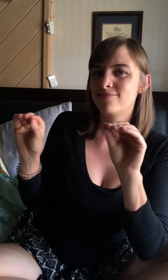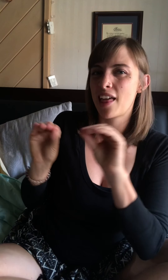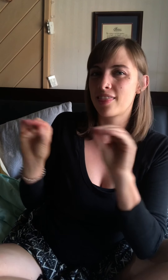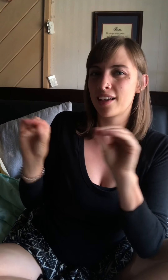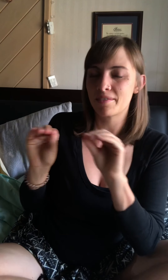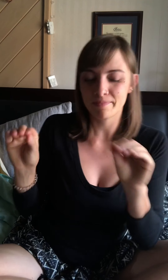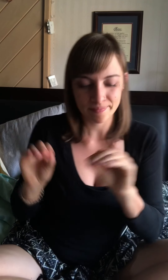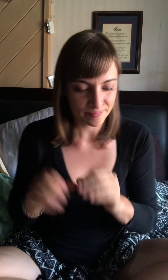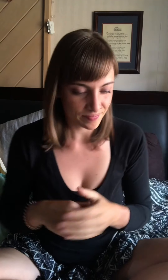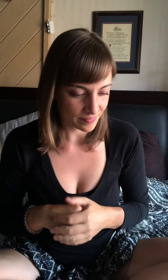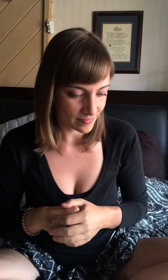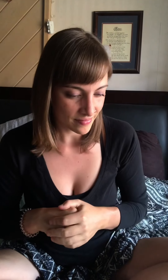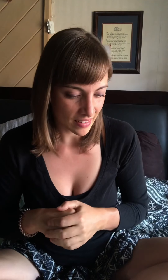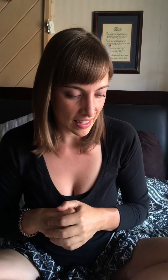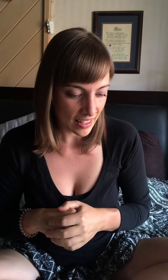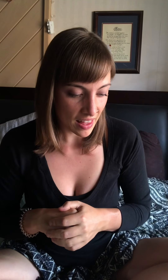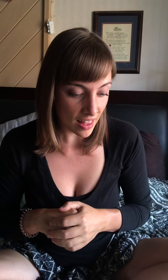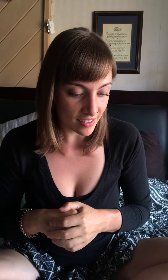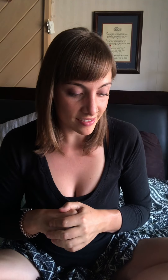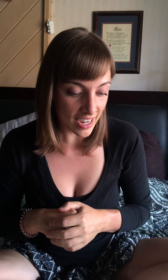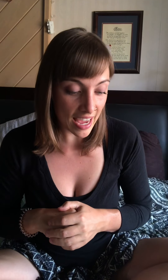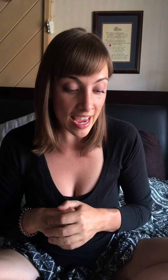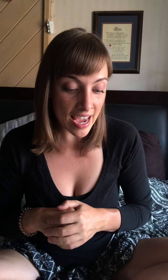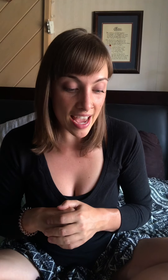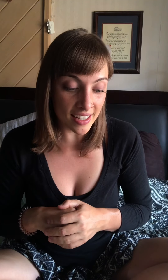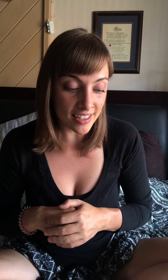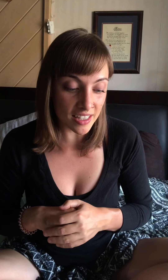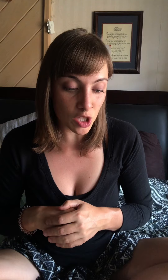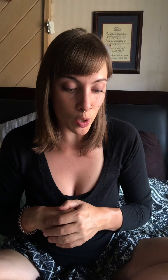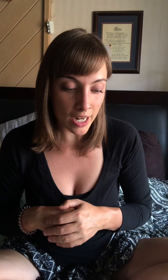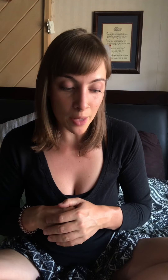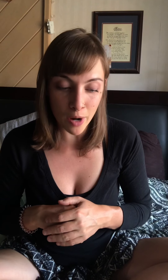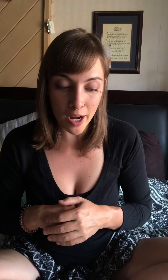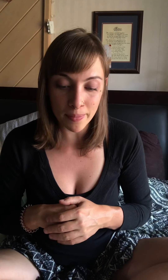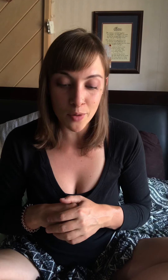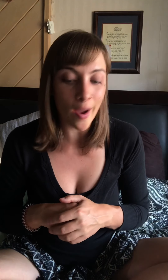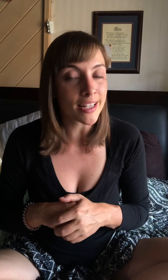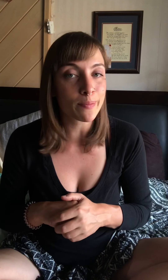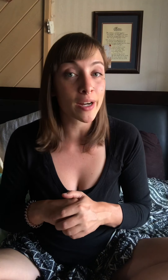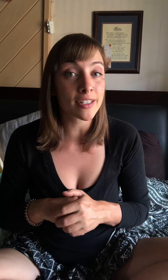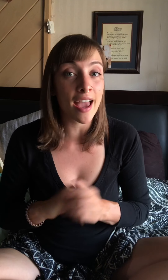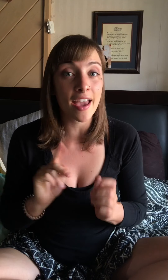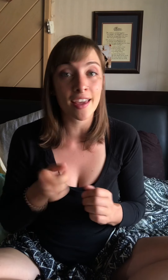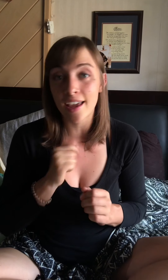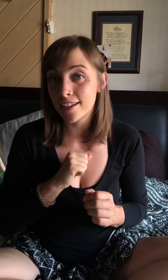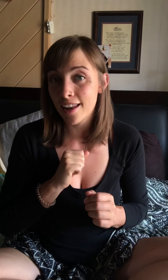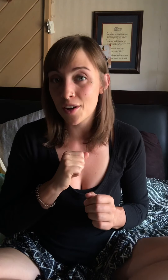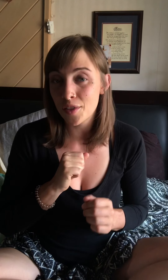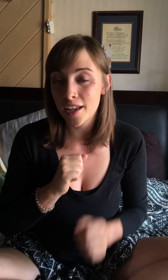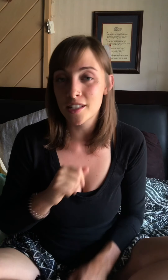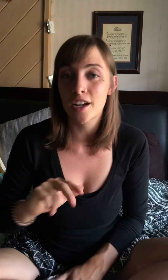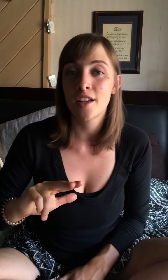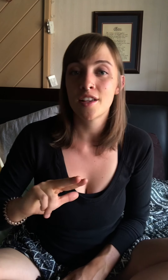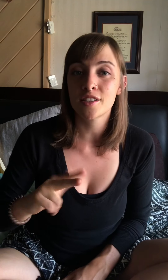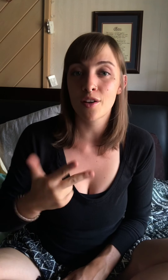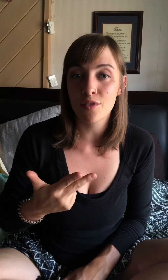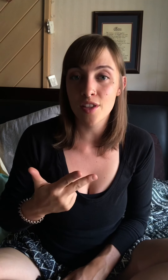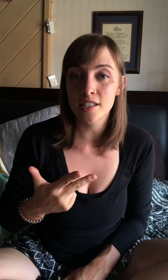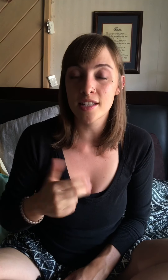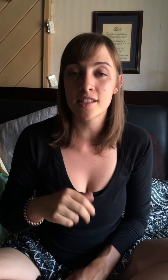Nothing. All right, and Tori had brought up twice per day, and I did not know the answer. So this is the